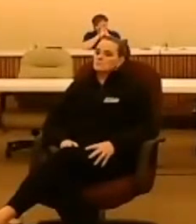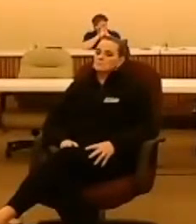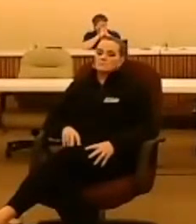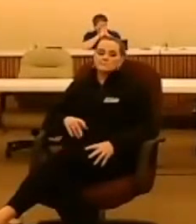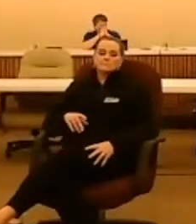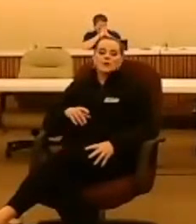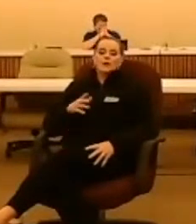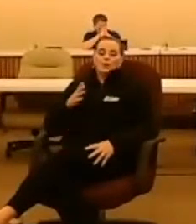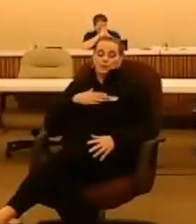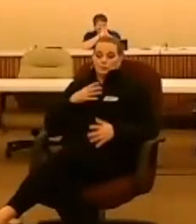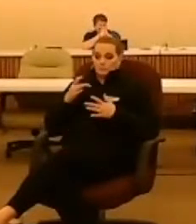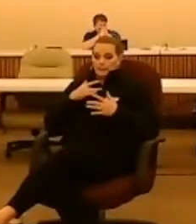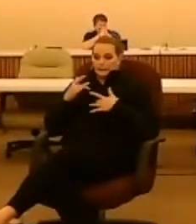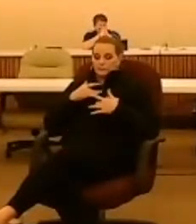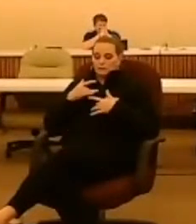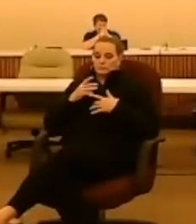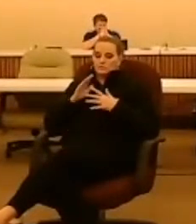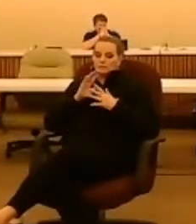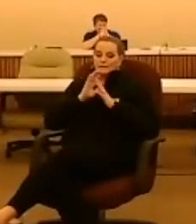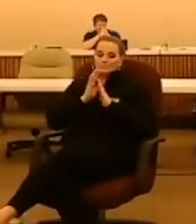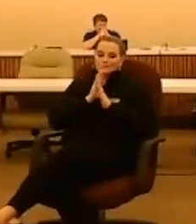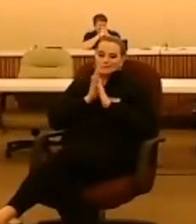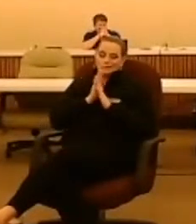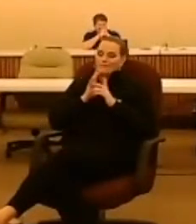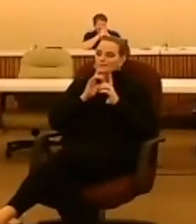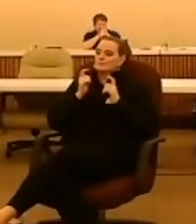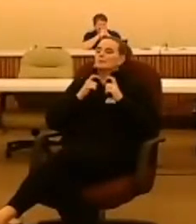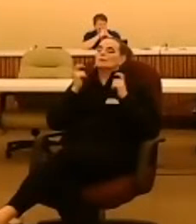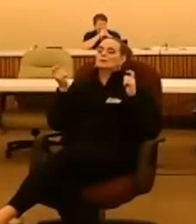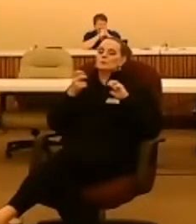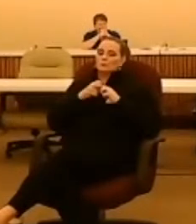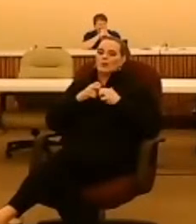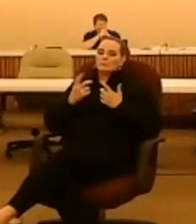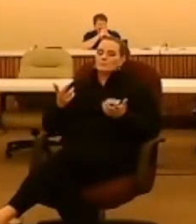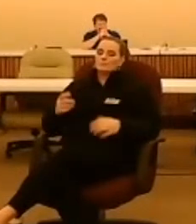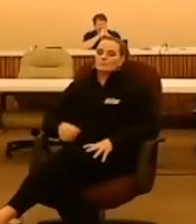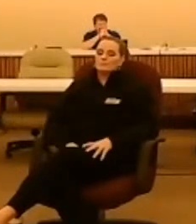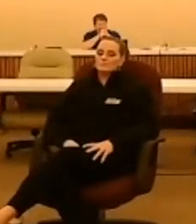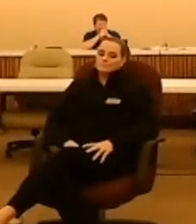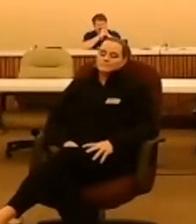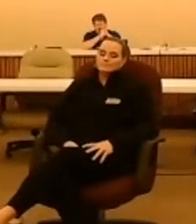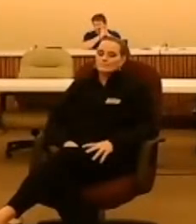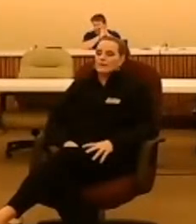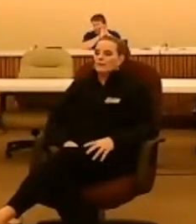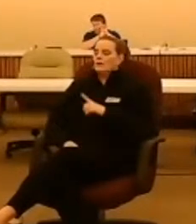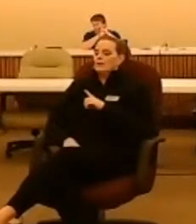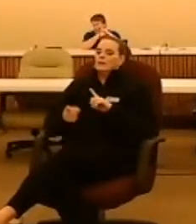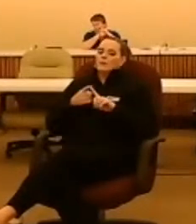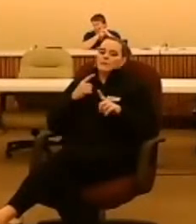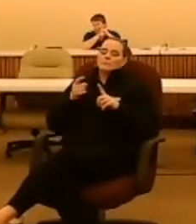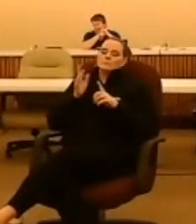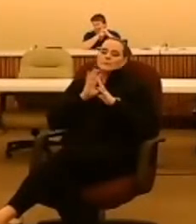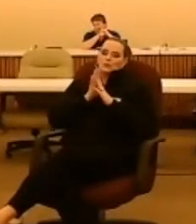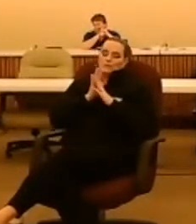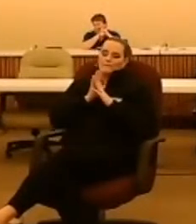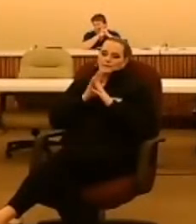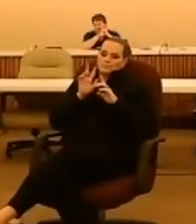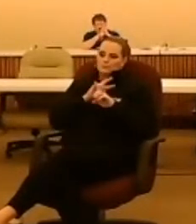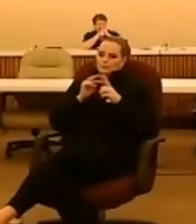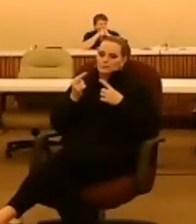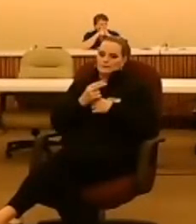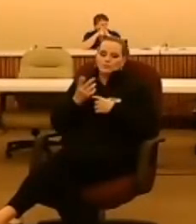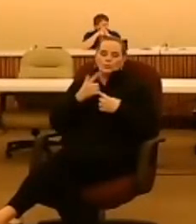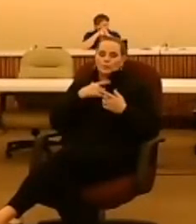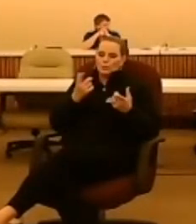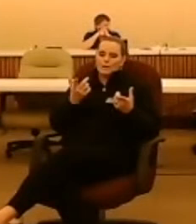Those were my concerns, and traffic is still a huge concern no matter what. I mean, so Yeah. So I'd say, from a traffic standpoint, what would you want them